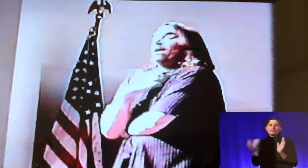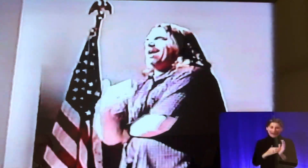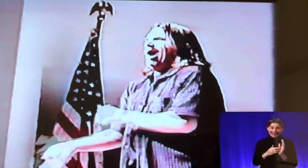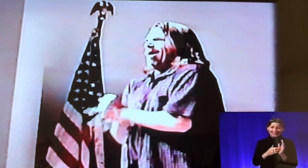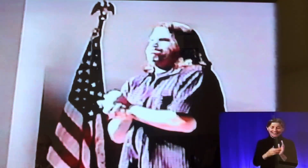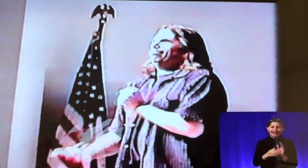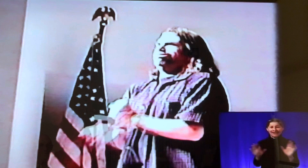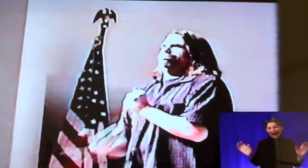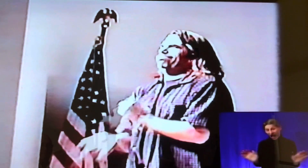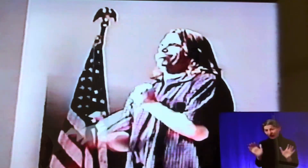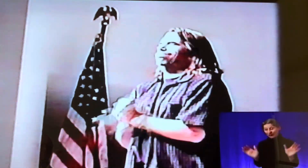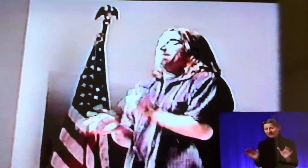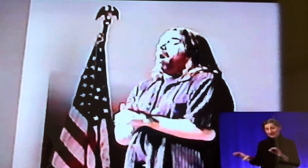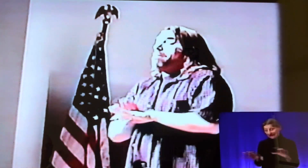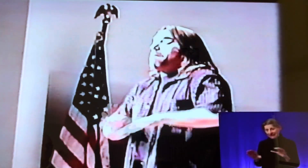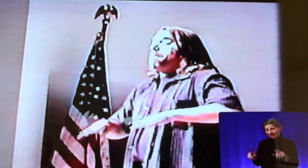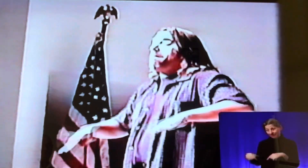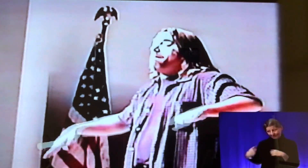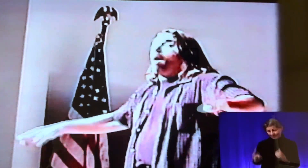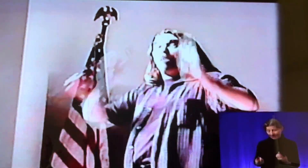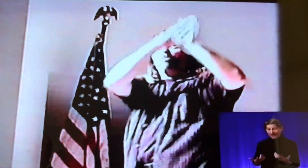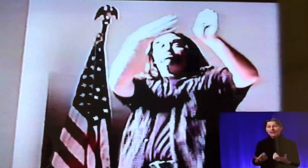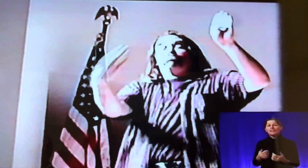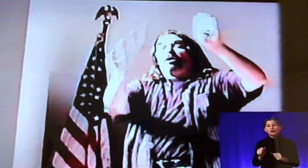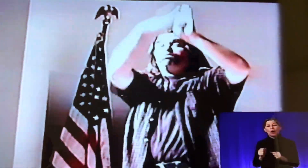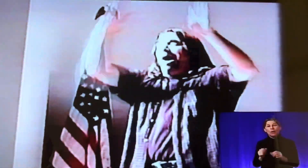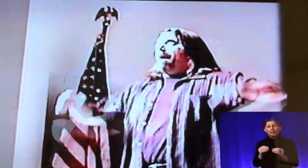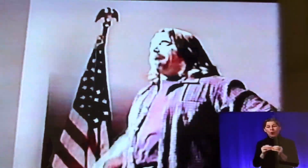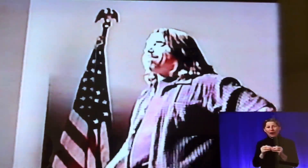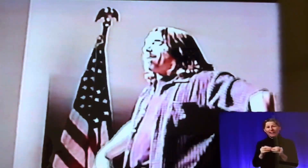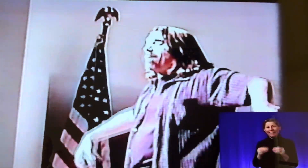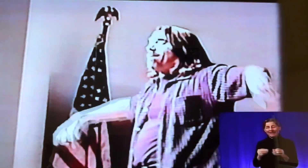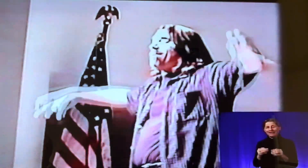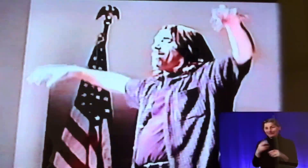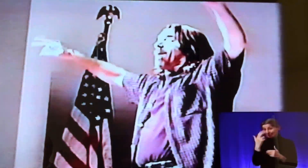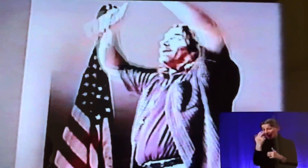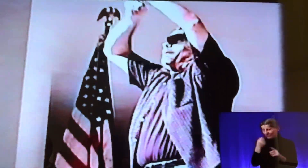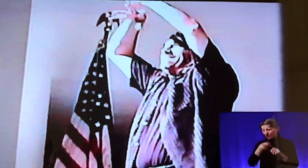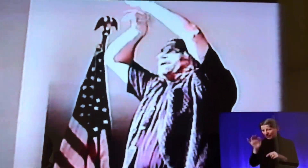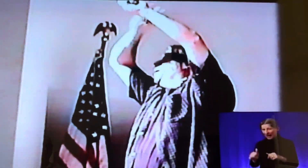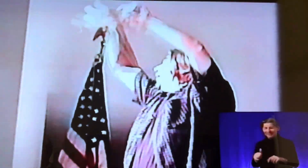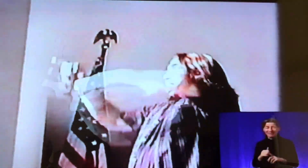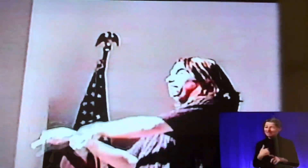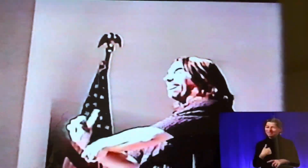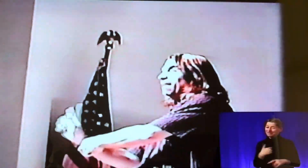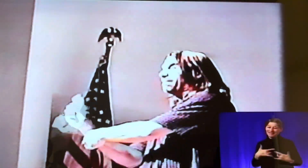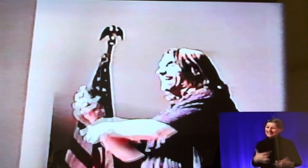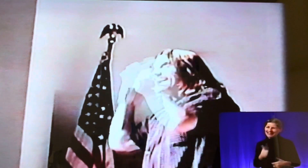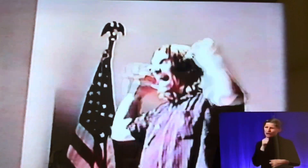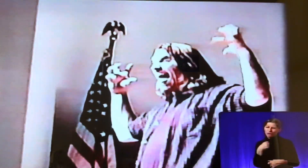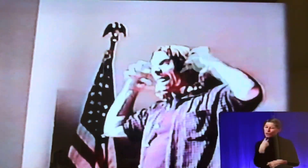action that he's done before so that he can get some more mileage out of this. I don't think I voiced this part, but you